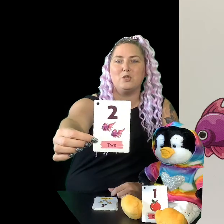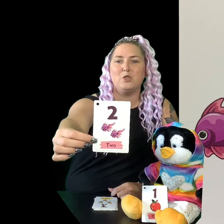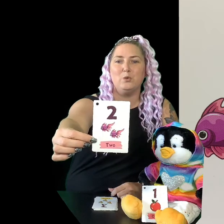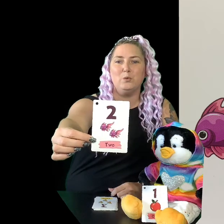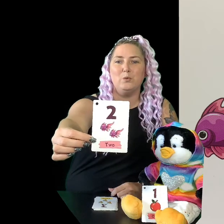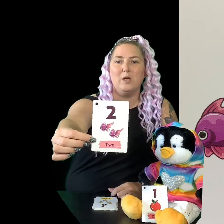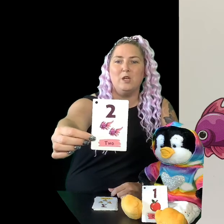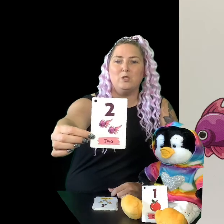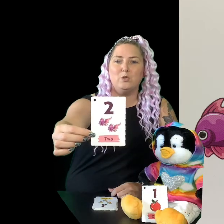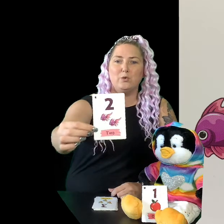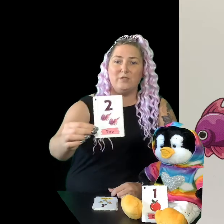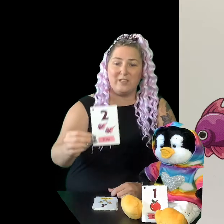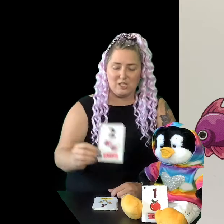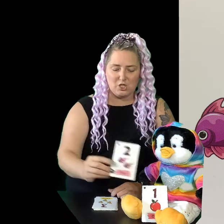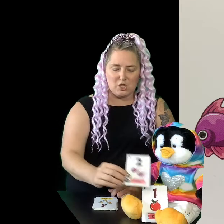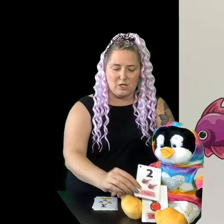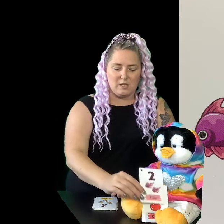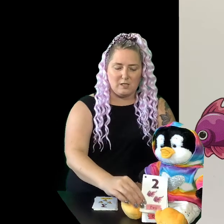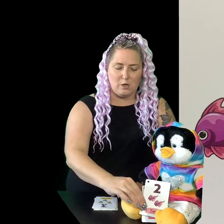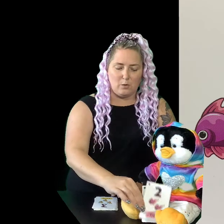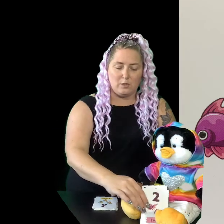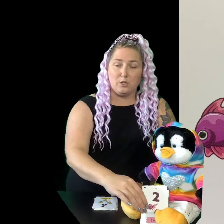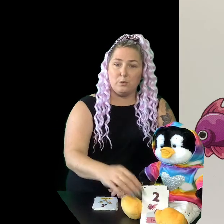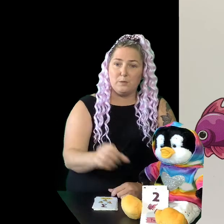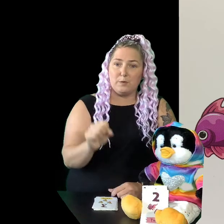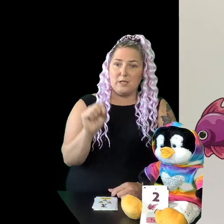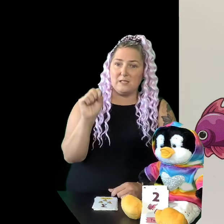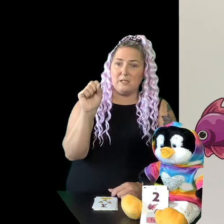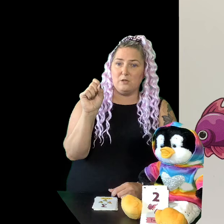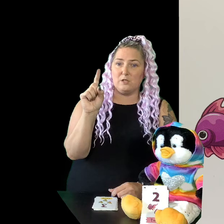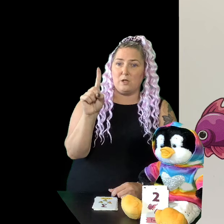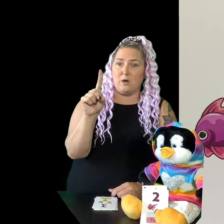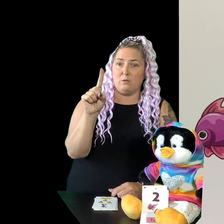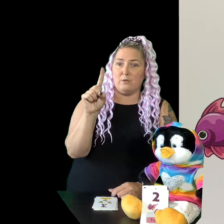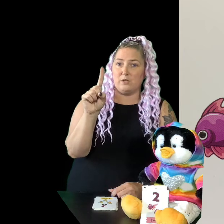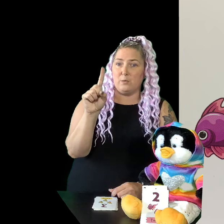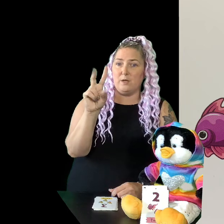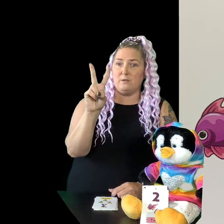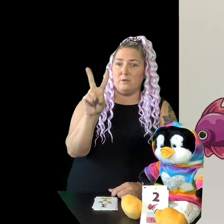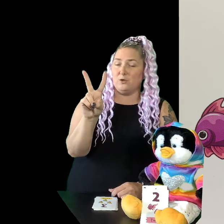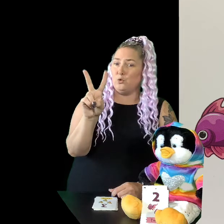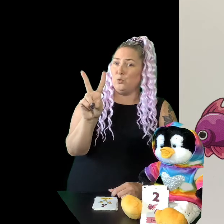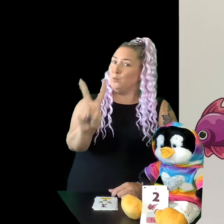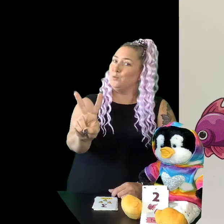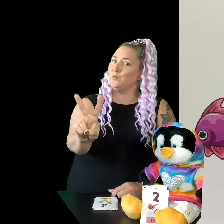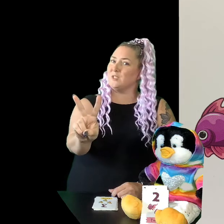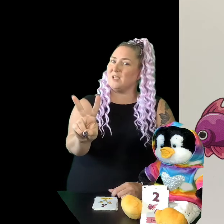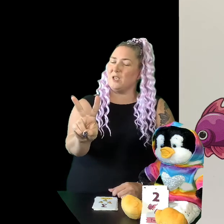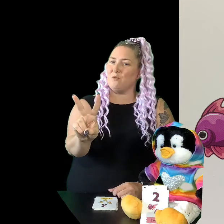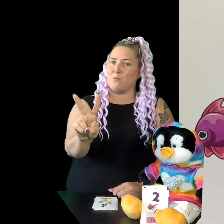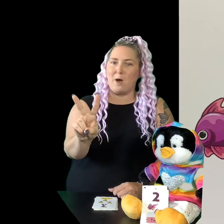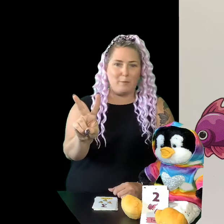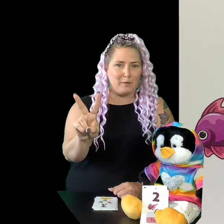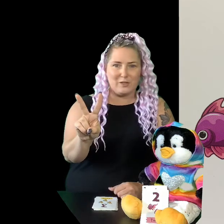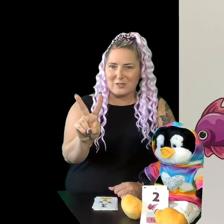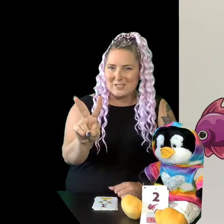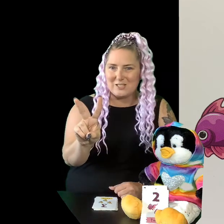2, 2 fish. So 2 is pretty easy. You just go, there's 1, there's 2, just like you've probably learned since you